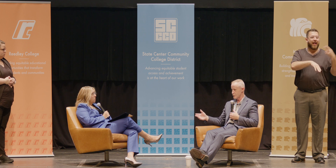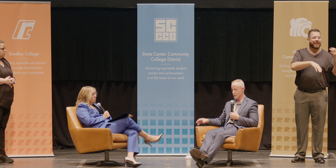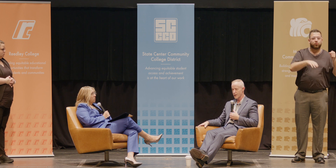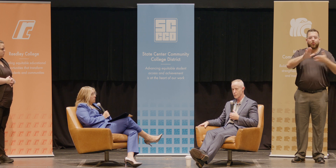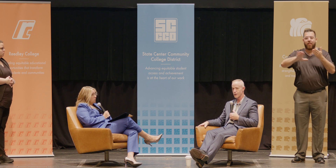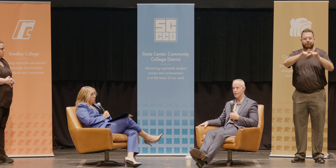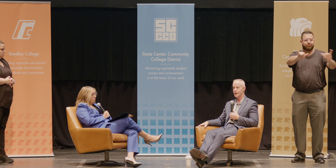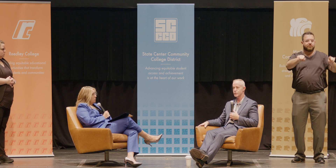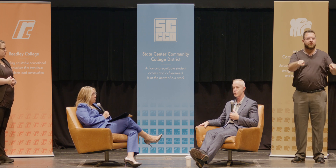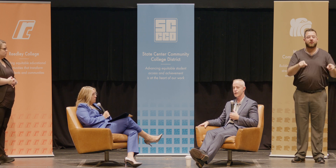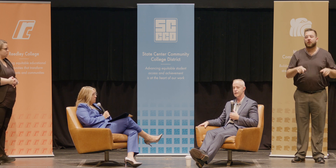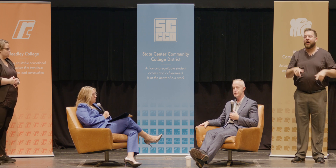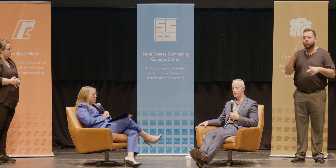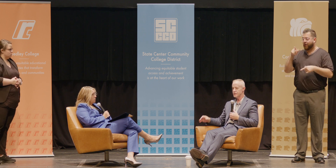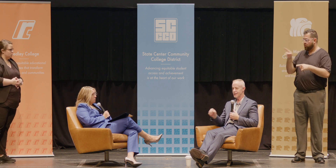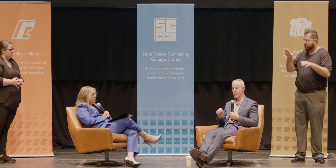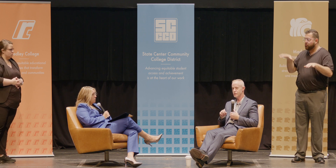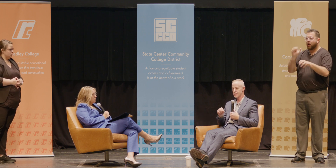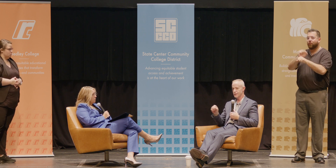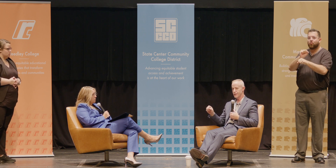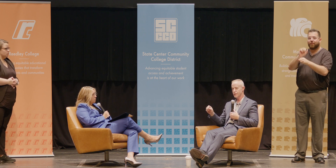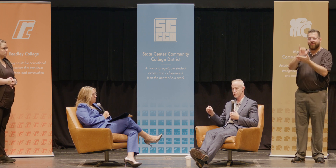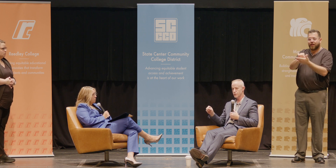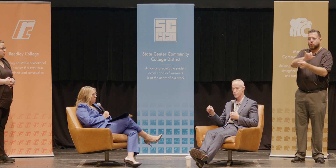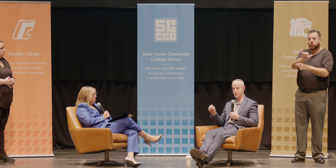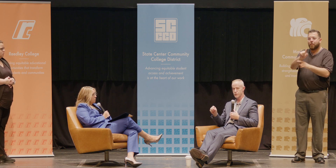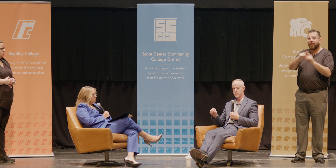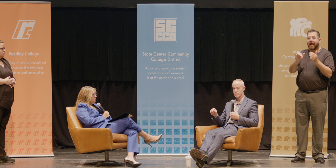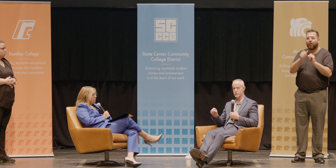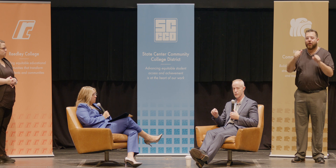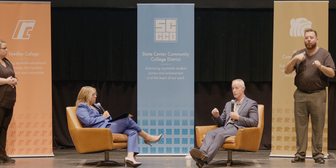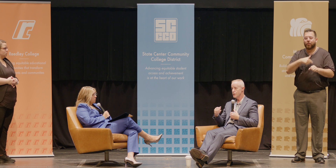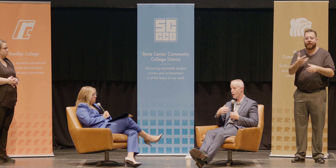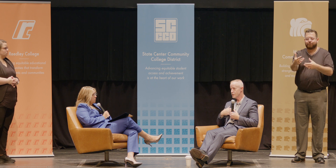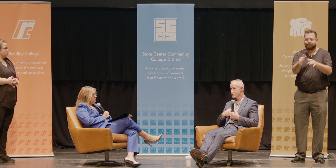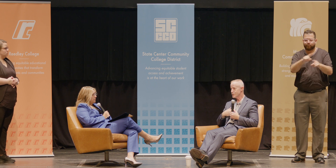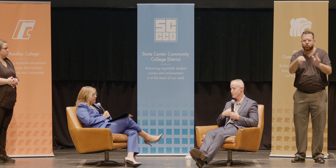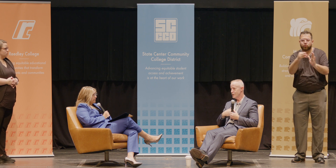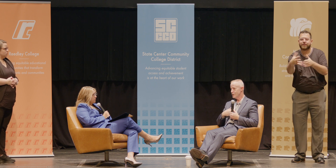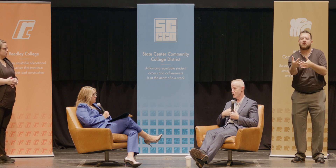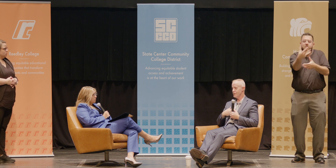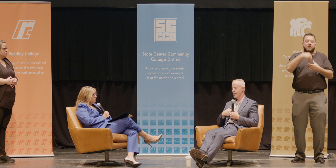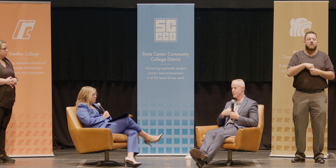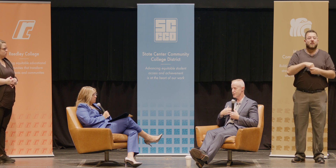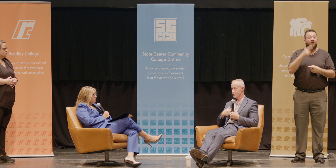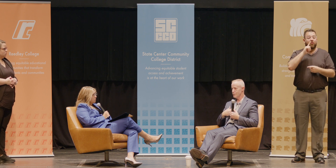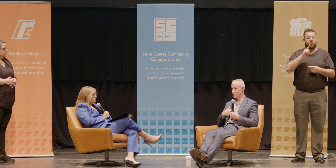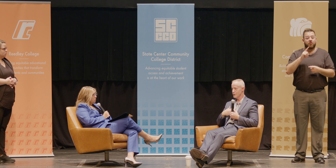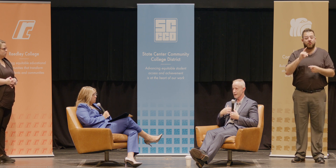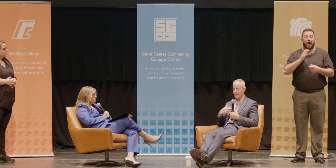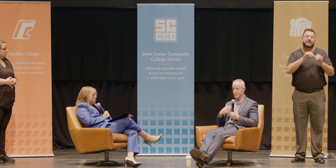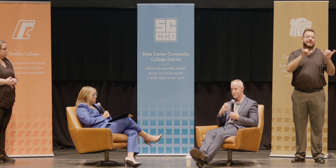you guys are doing a lot of work on that as well. But it's like, how do you take that lifelong journey with the students so that our system, I always